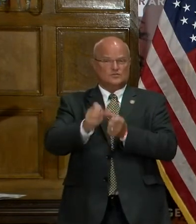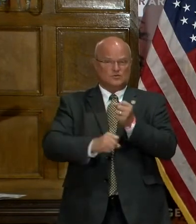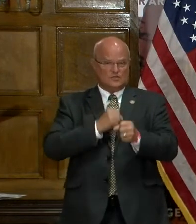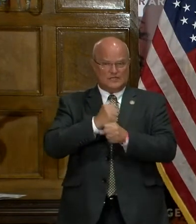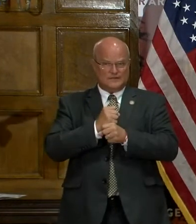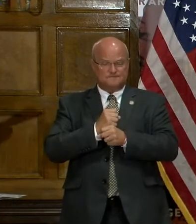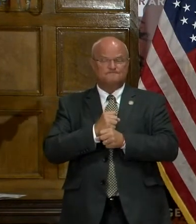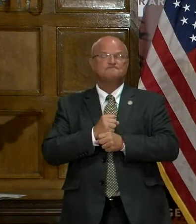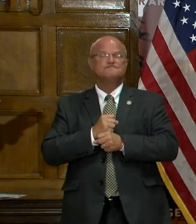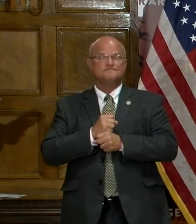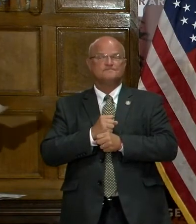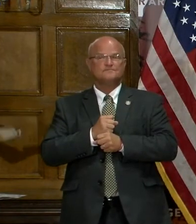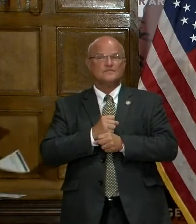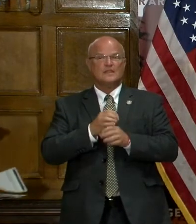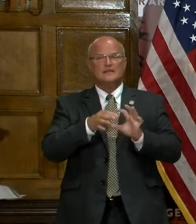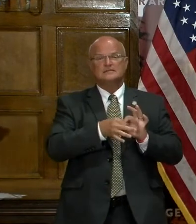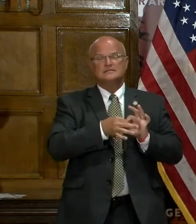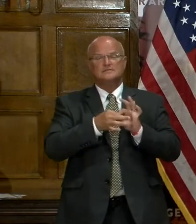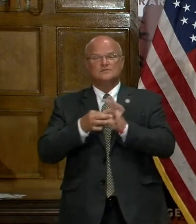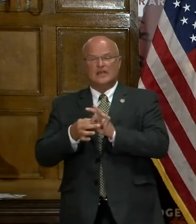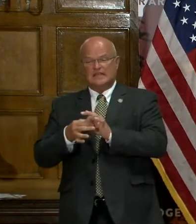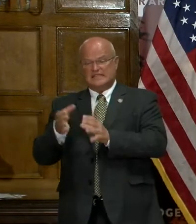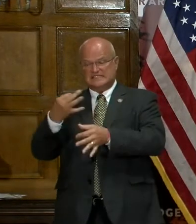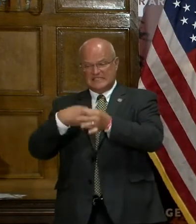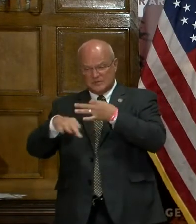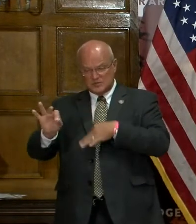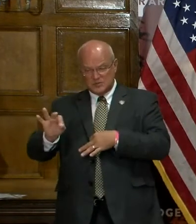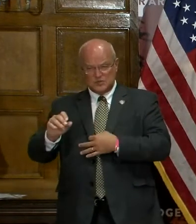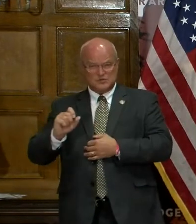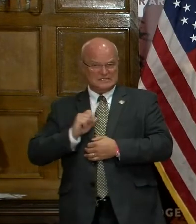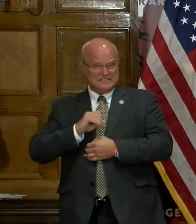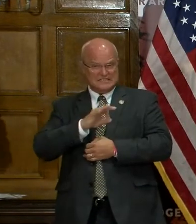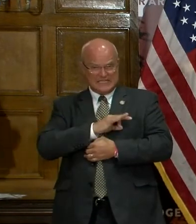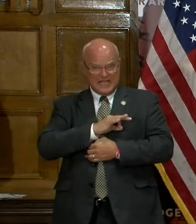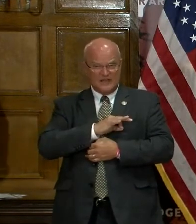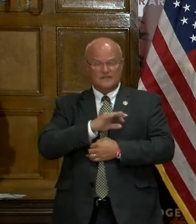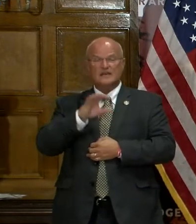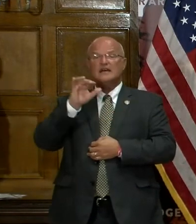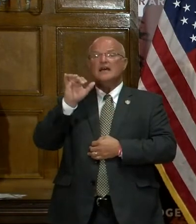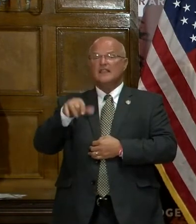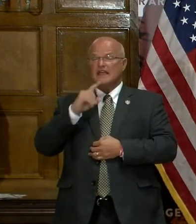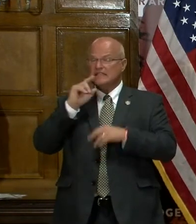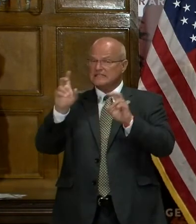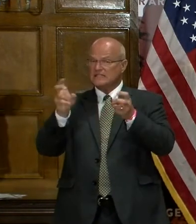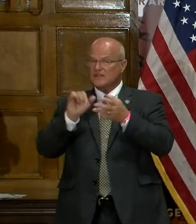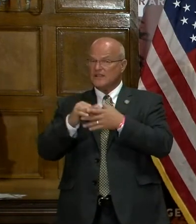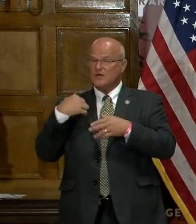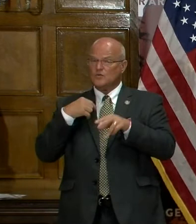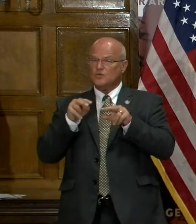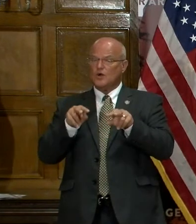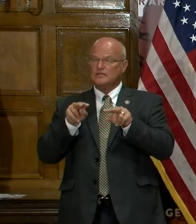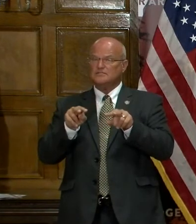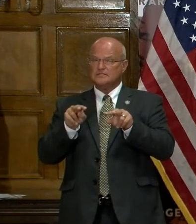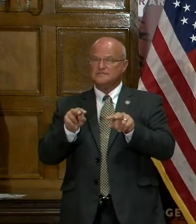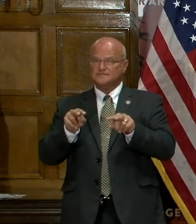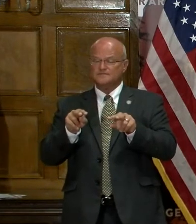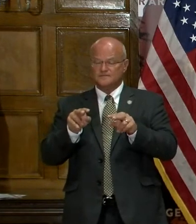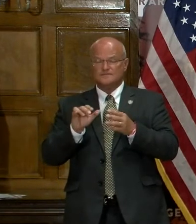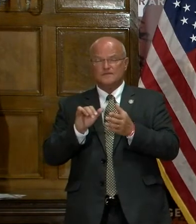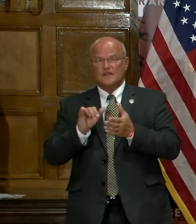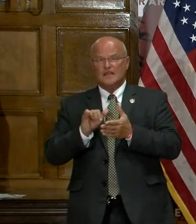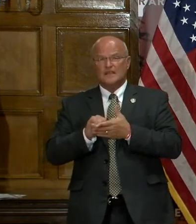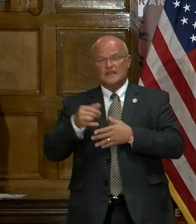As it relates to the substitutes and staffing, that is an issue that we are watching.